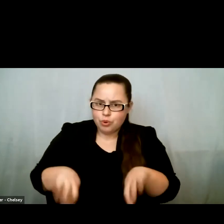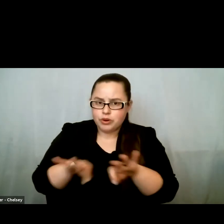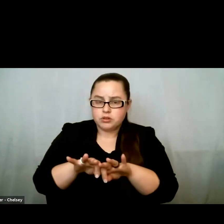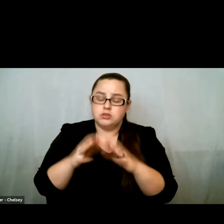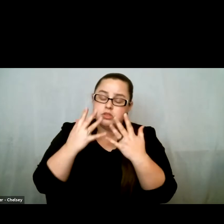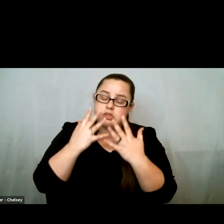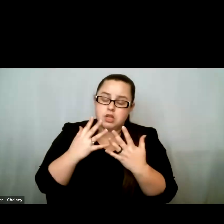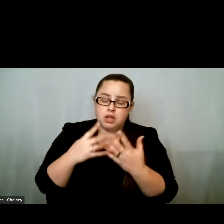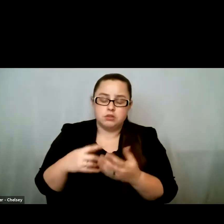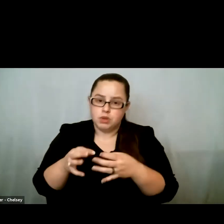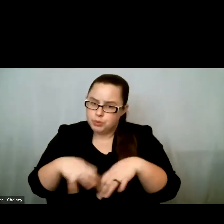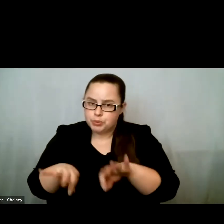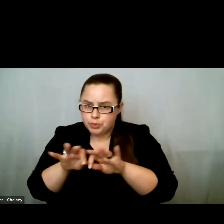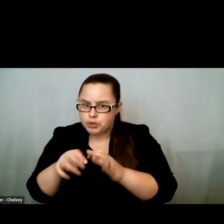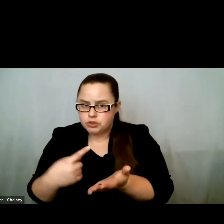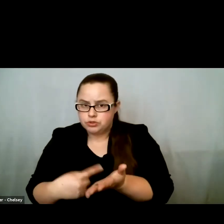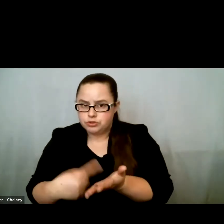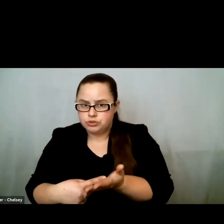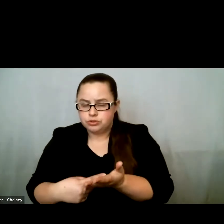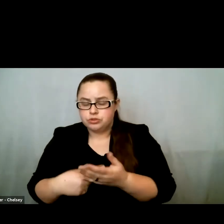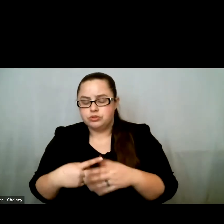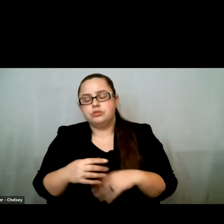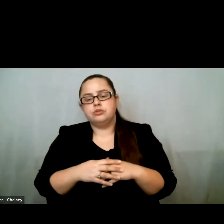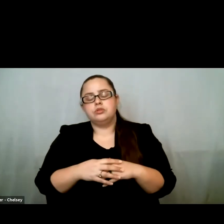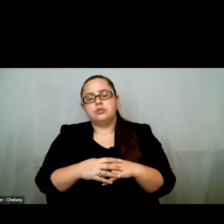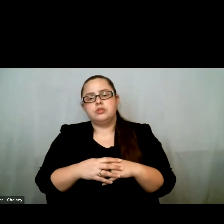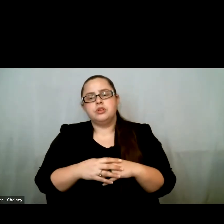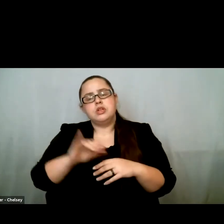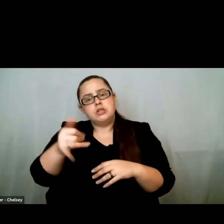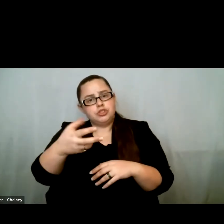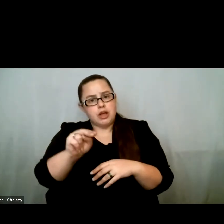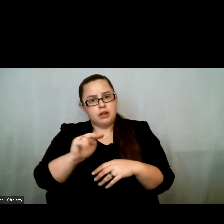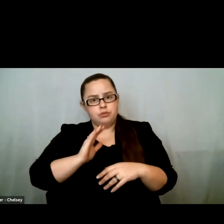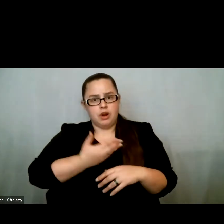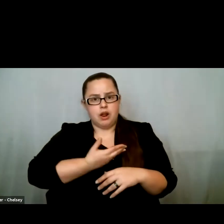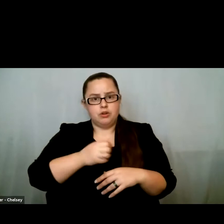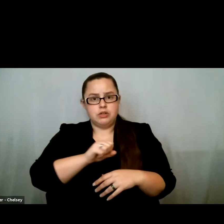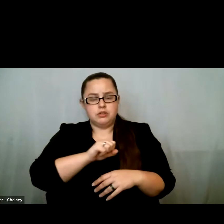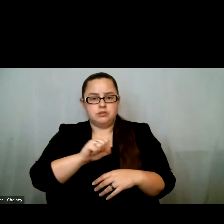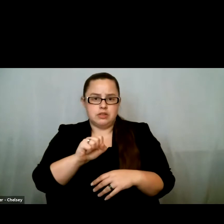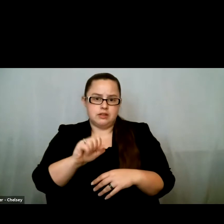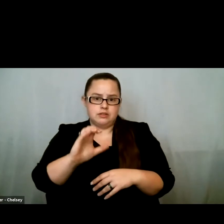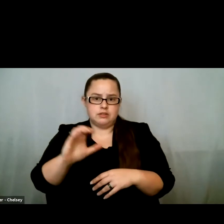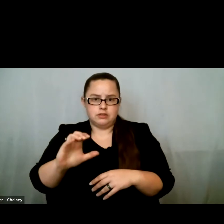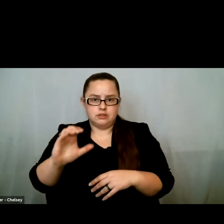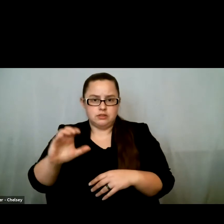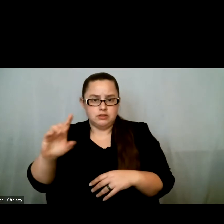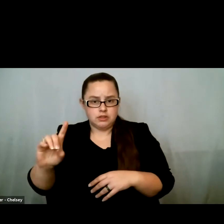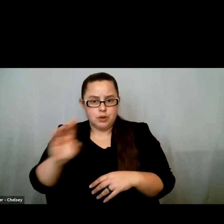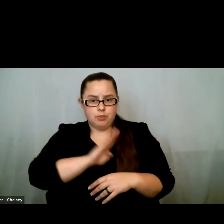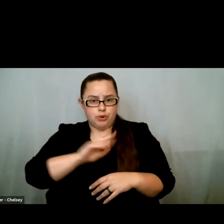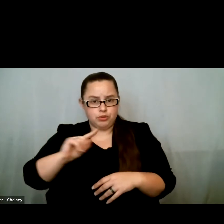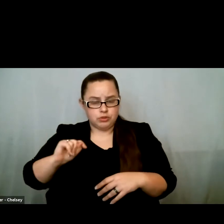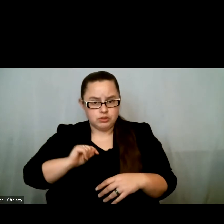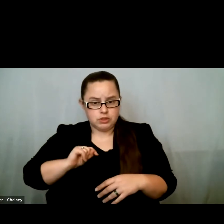discussions. In January, our State Center Community College Board of Trustees passed an anti-racist resolution,